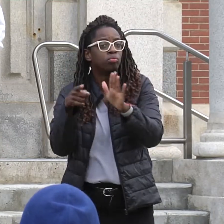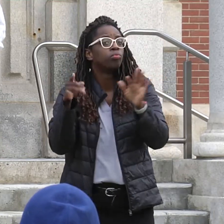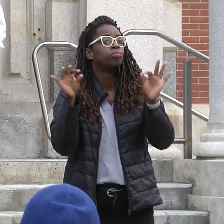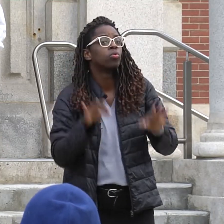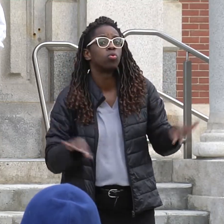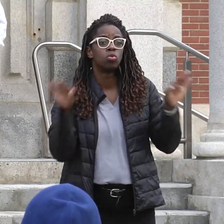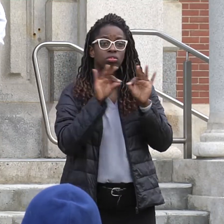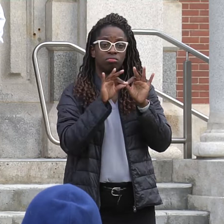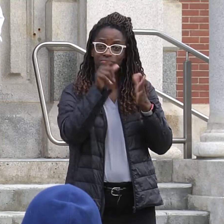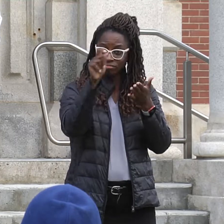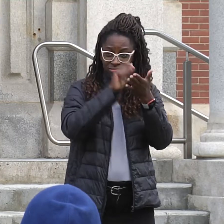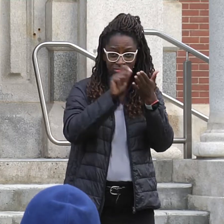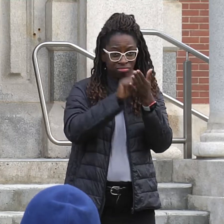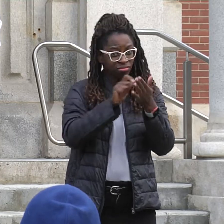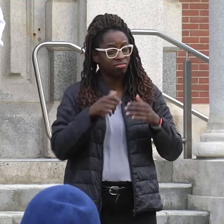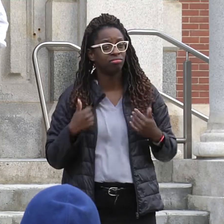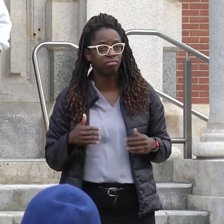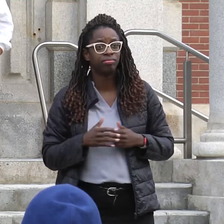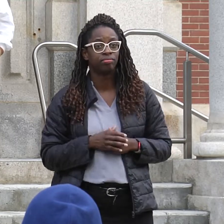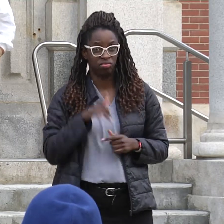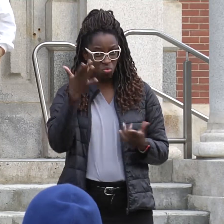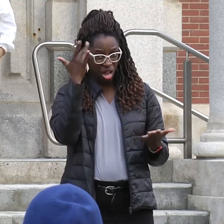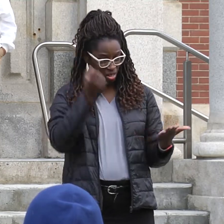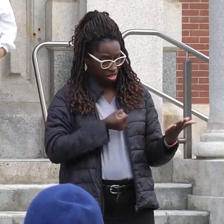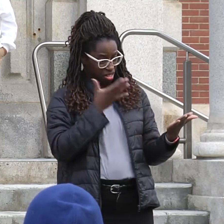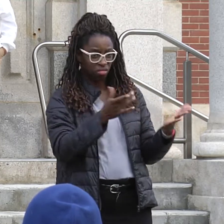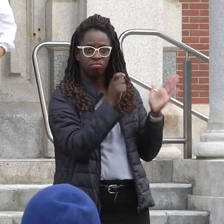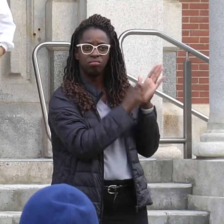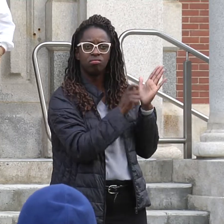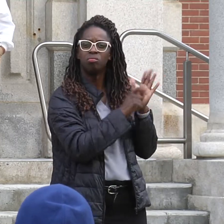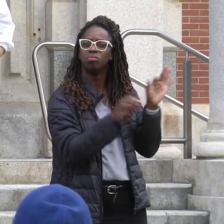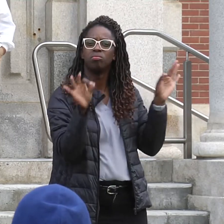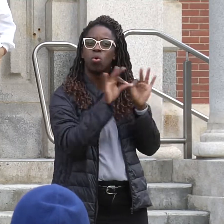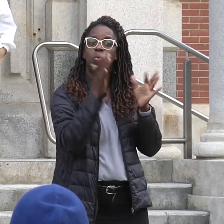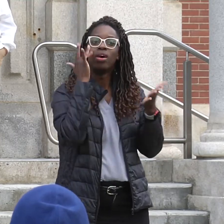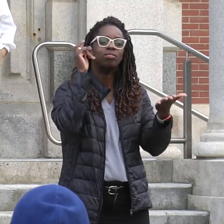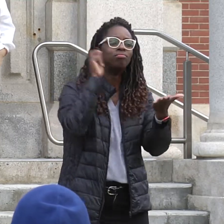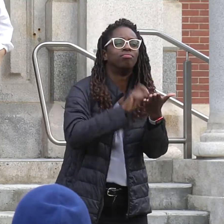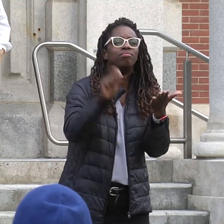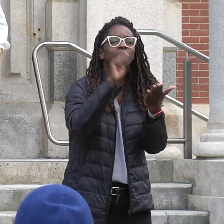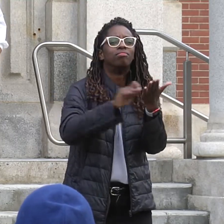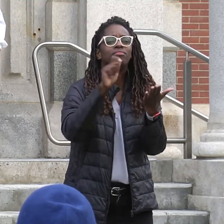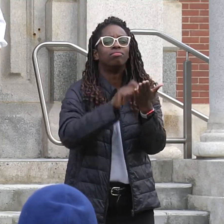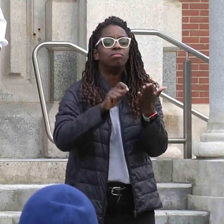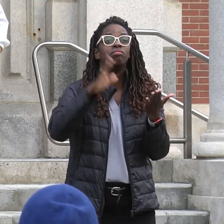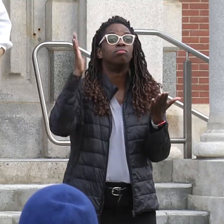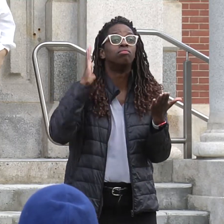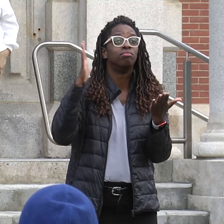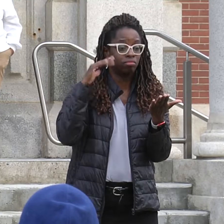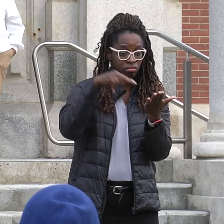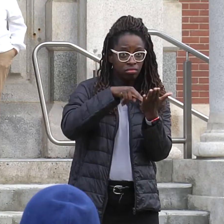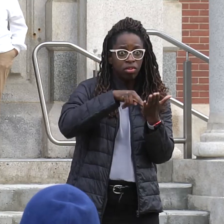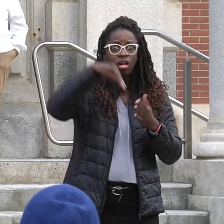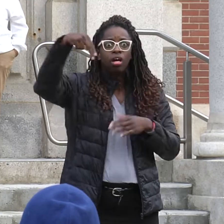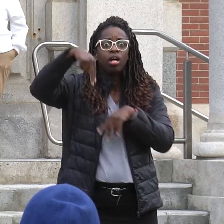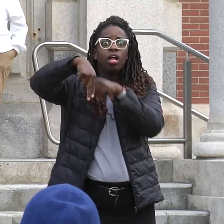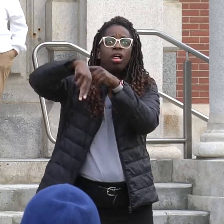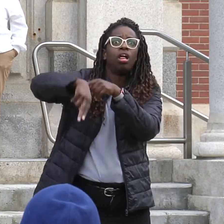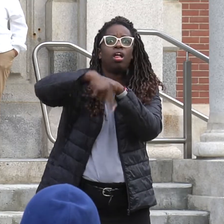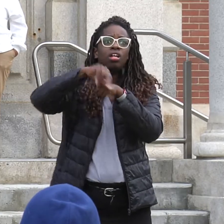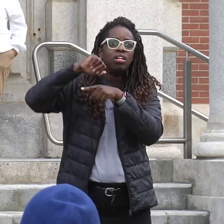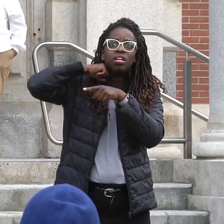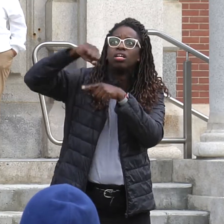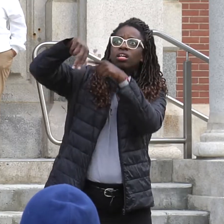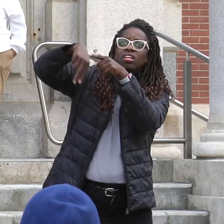wrote. Sentiments are decorated with words once hung up in throat. I will be the topic of curriculums. My pen